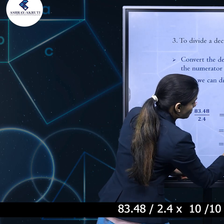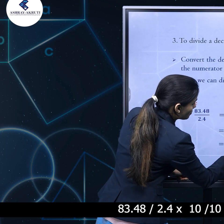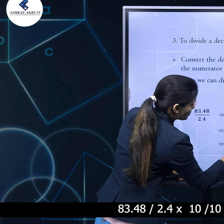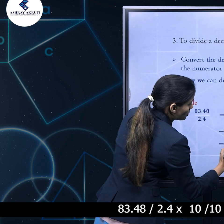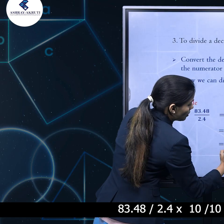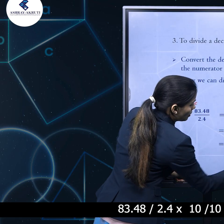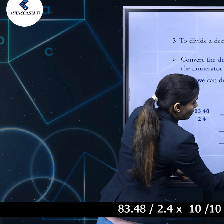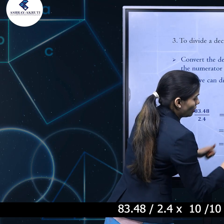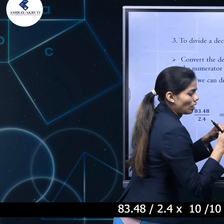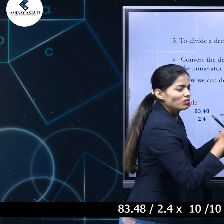834.8 by 24